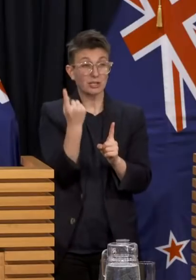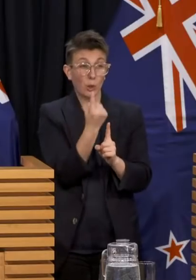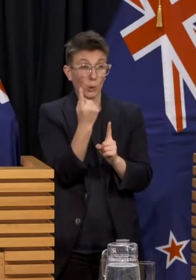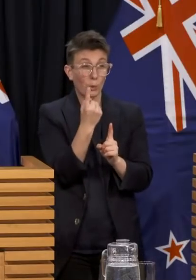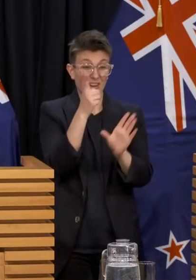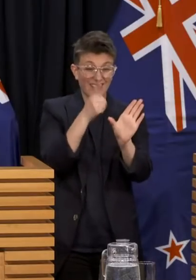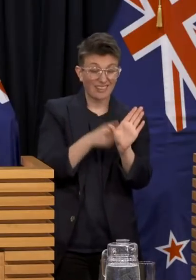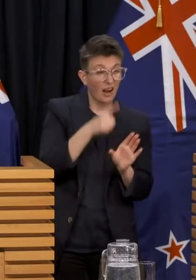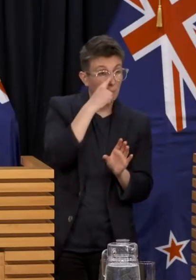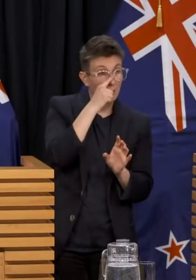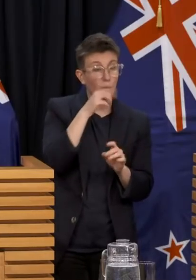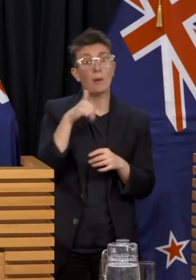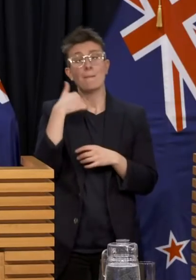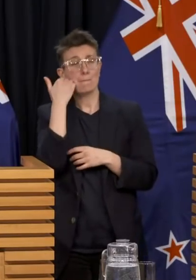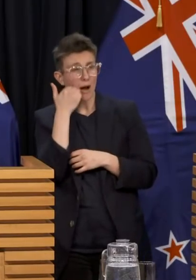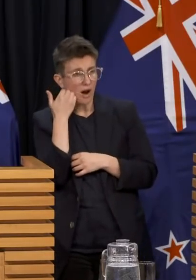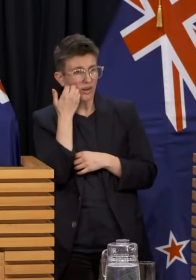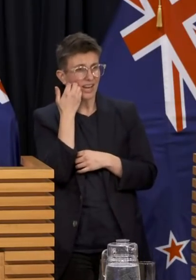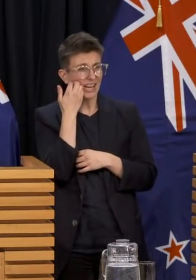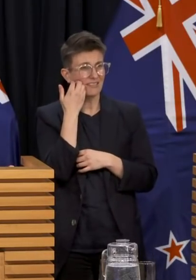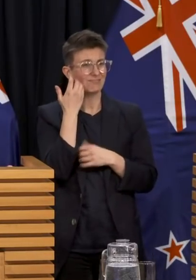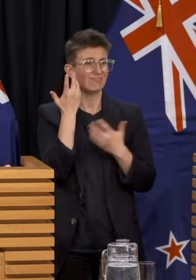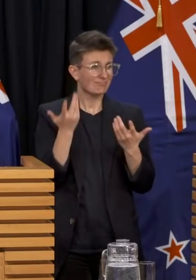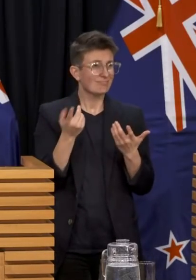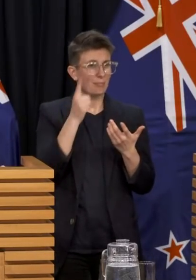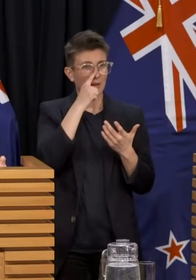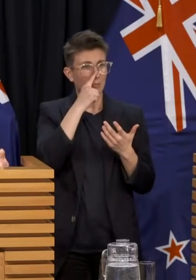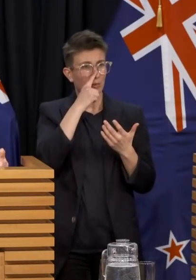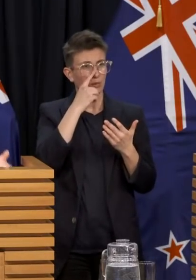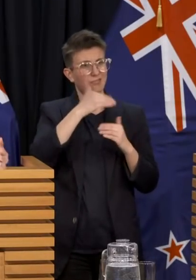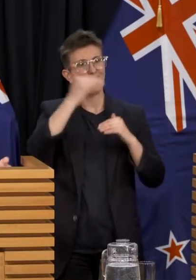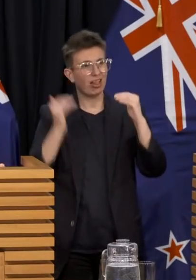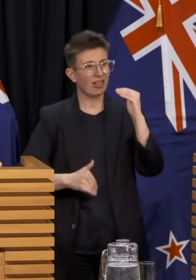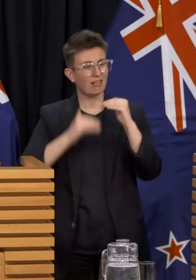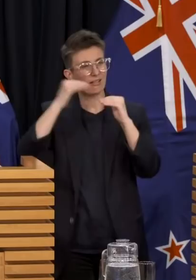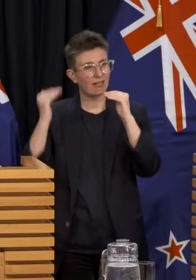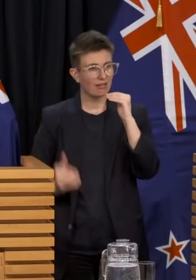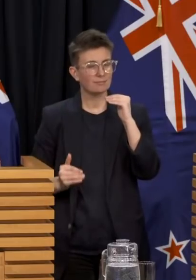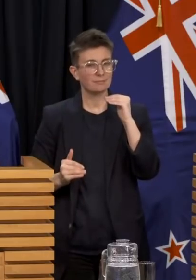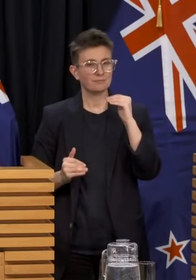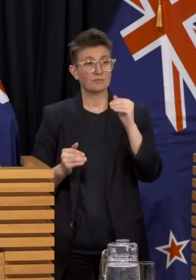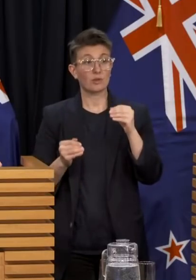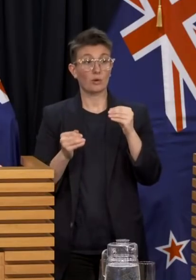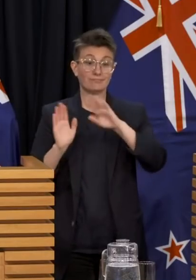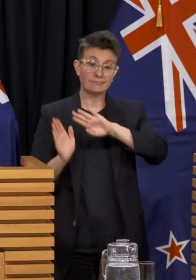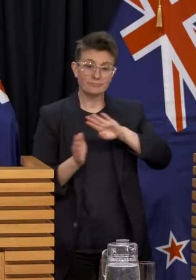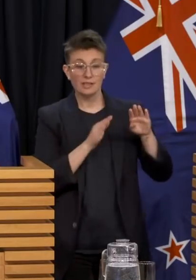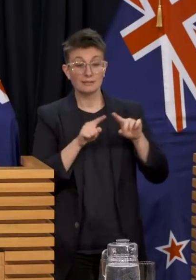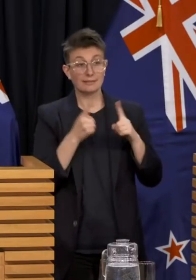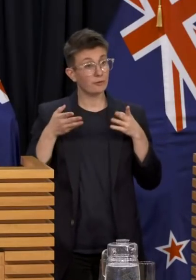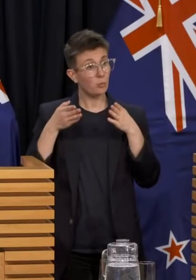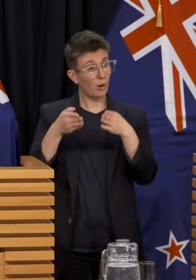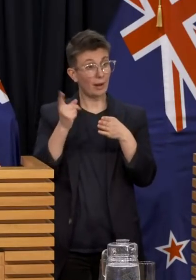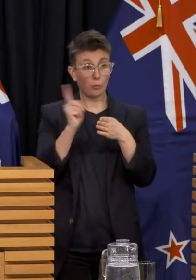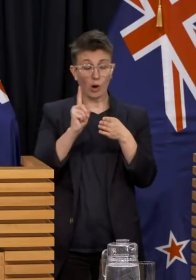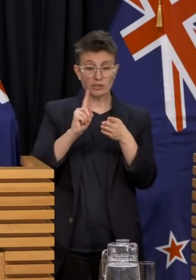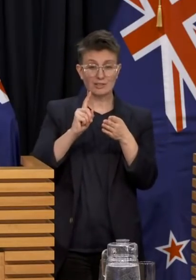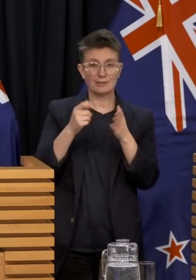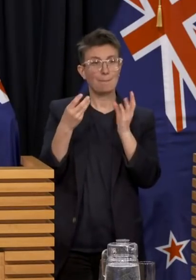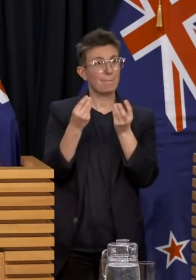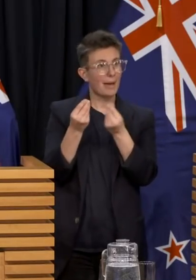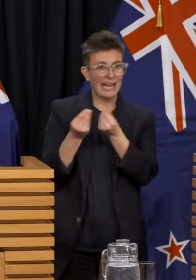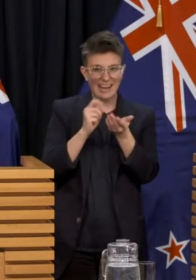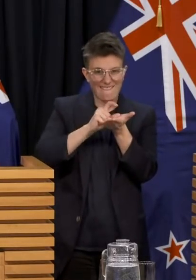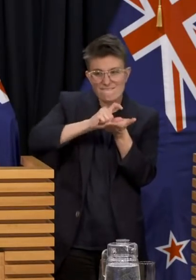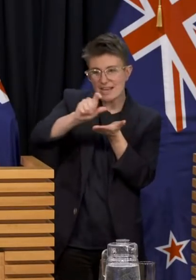that. The other choice, however, is to use our ability to invest in things like the wage subsidy, or to invest in things like training,